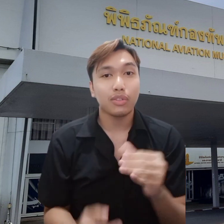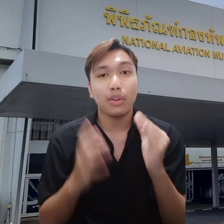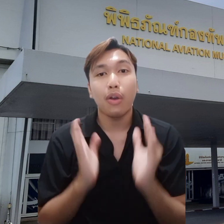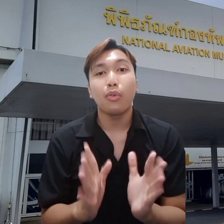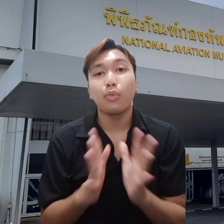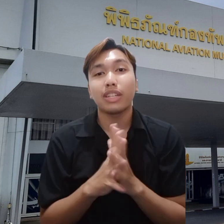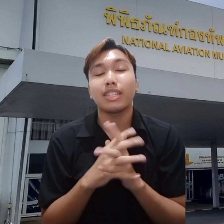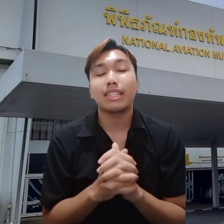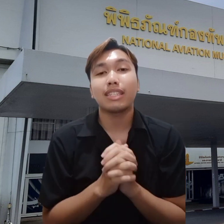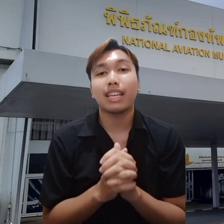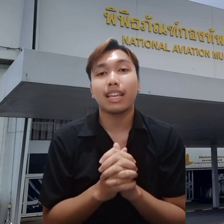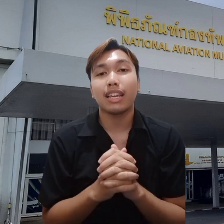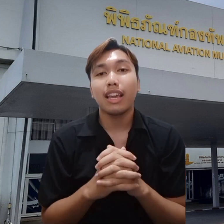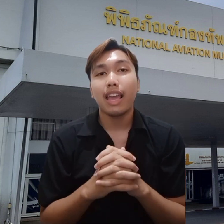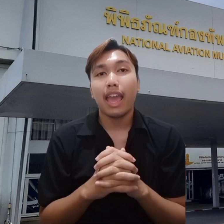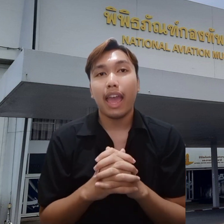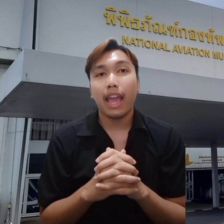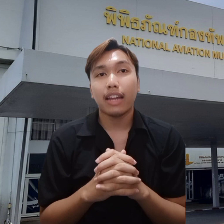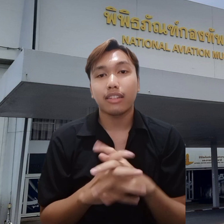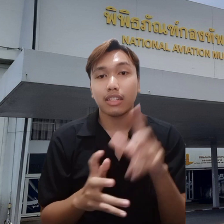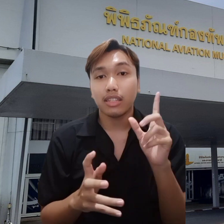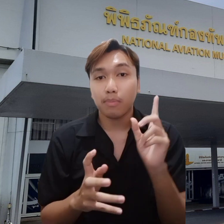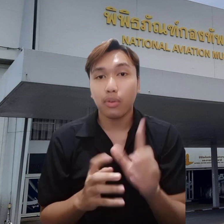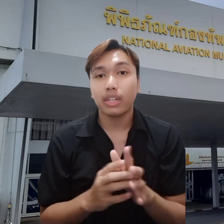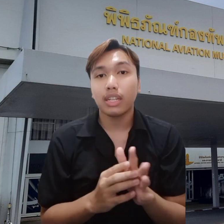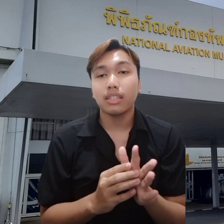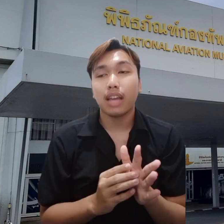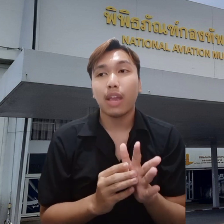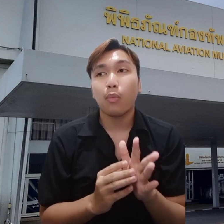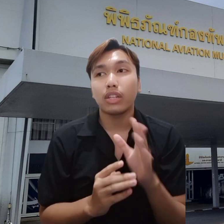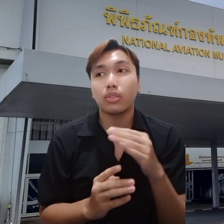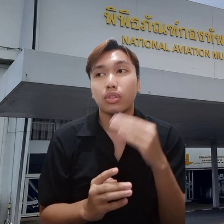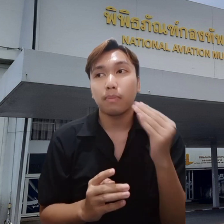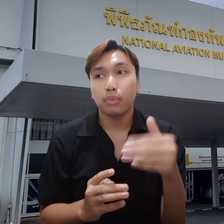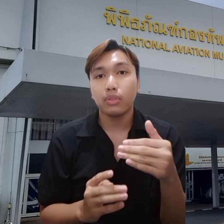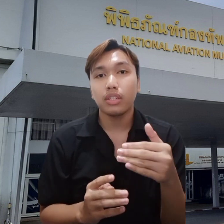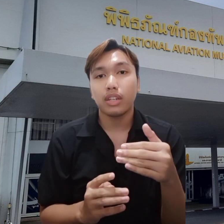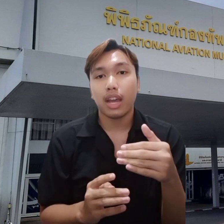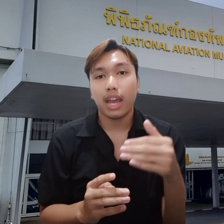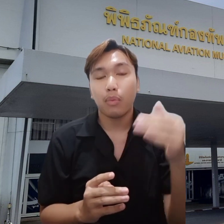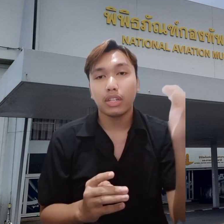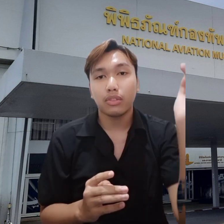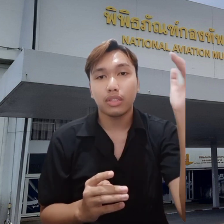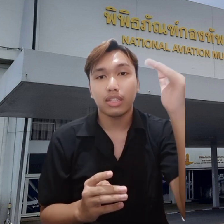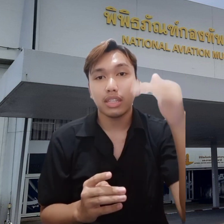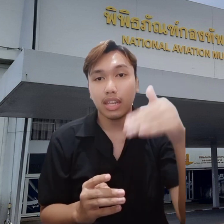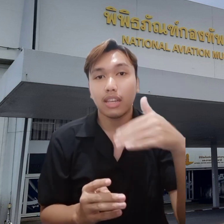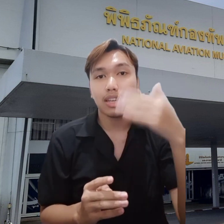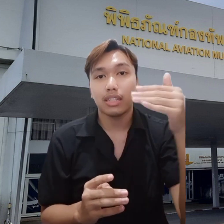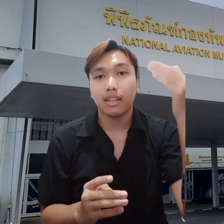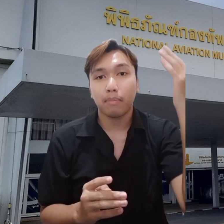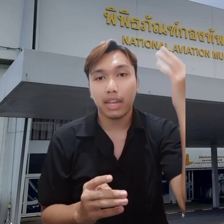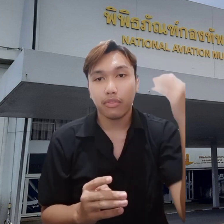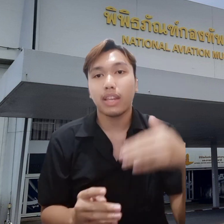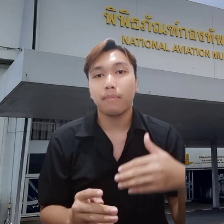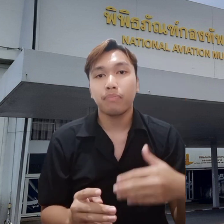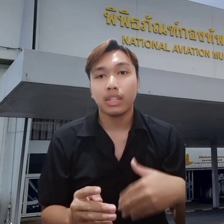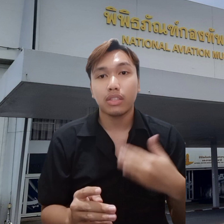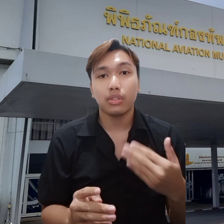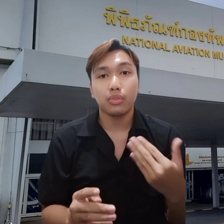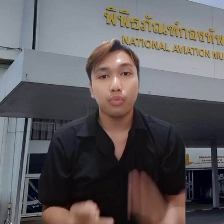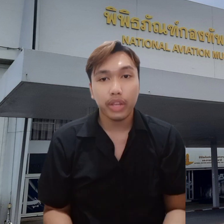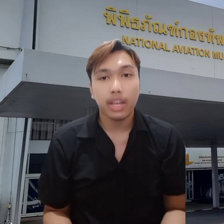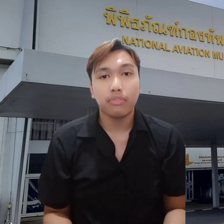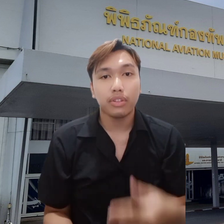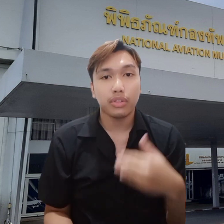to overthinking and its importance. I want to the push. I want to think is my dream.